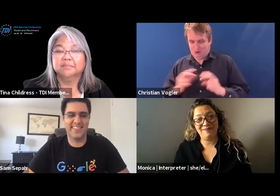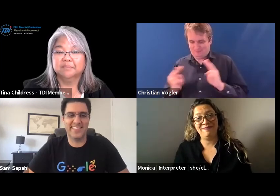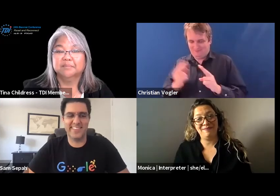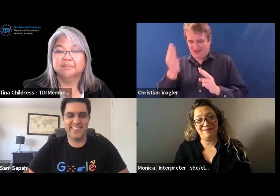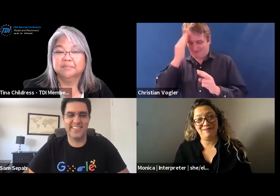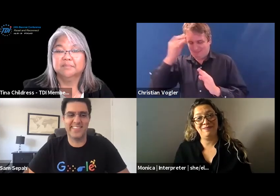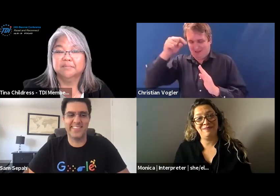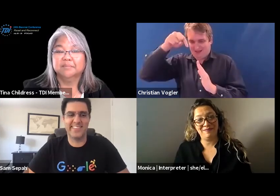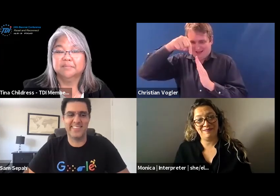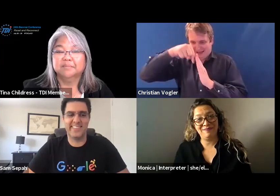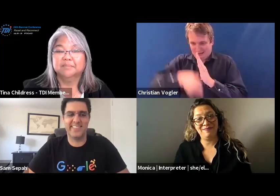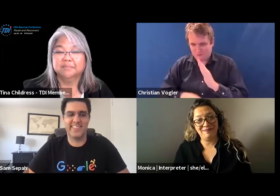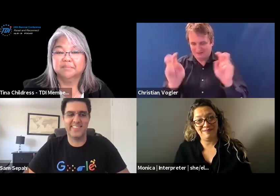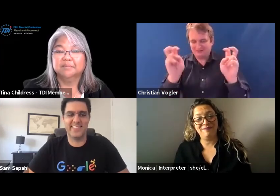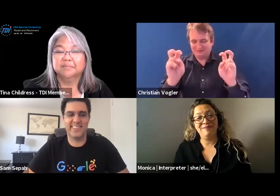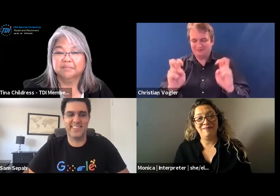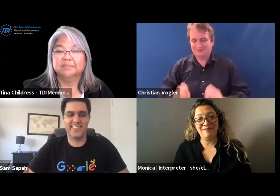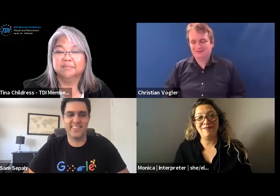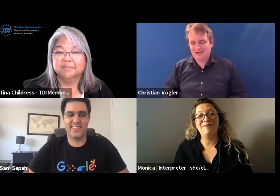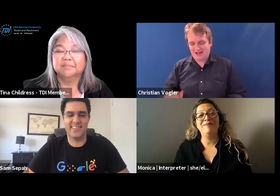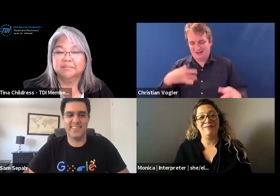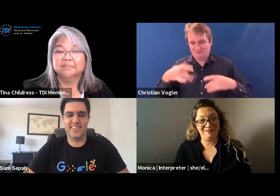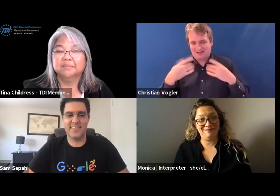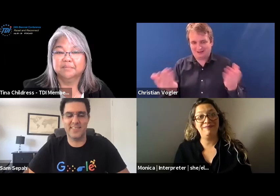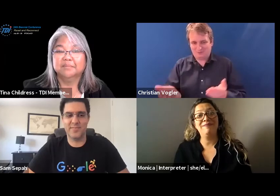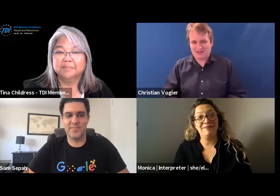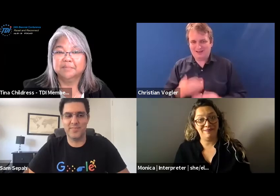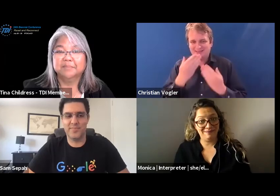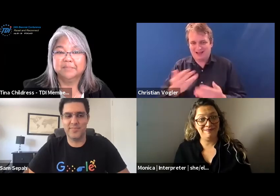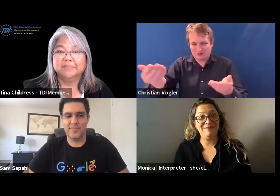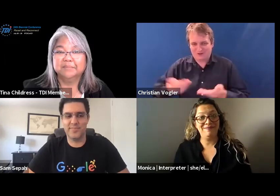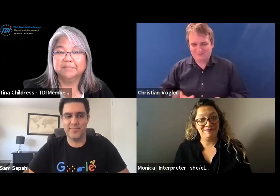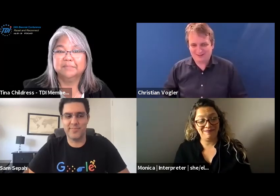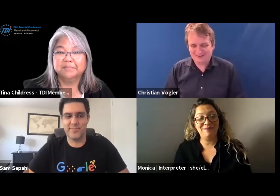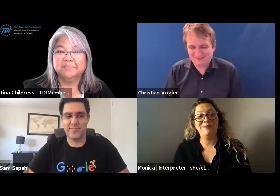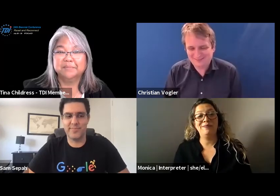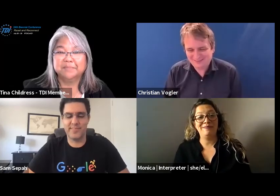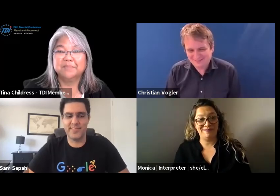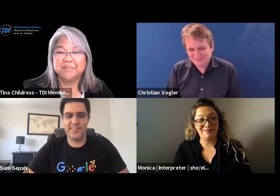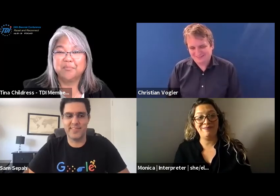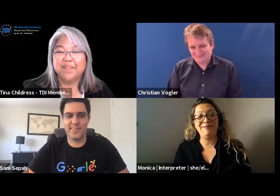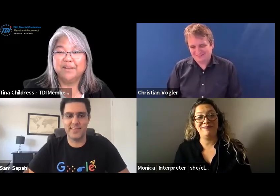And I'm very, very familiar with the topics in video conferencing, and thank you for inviting me here